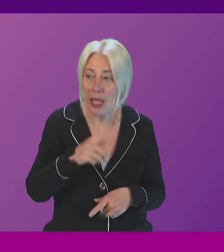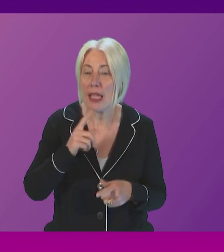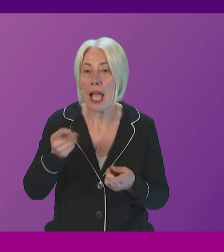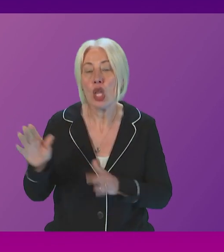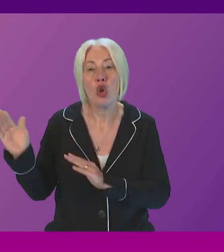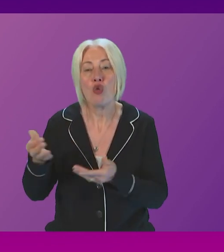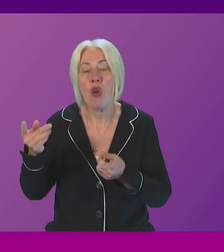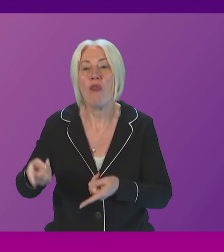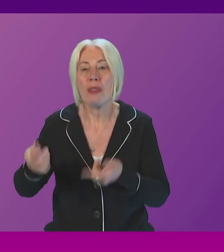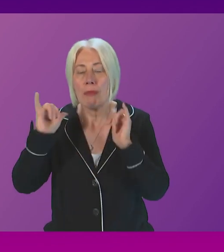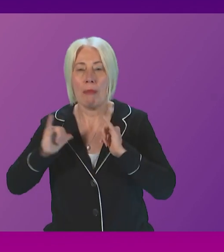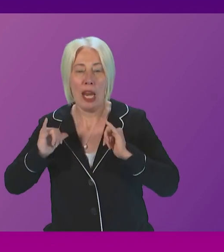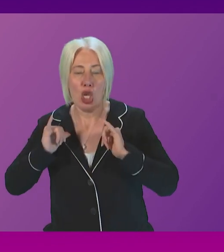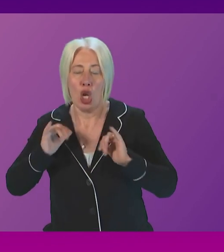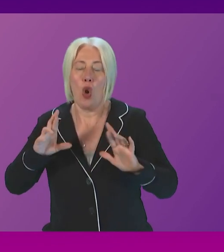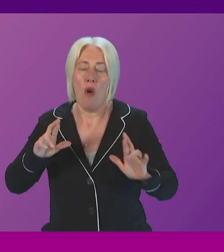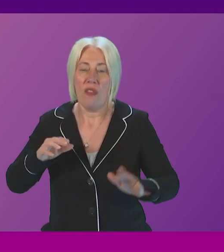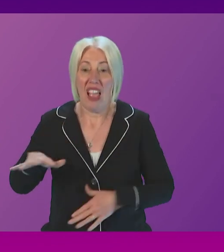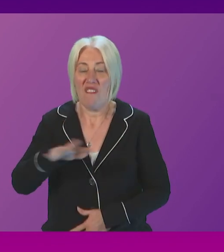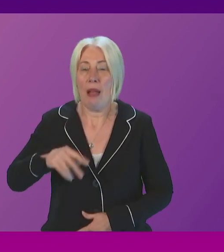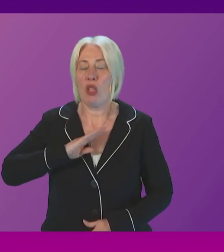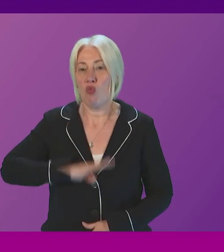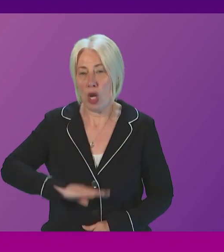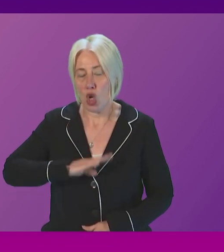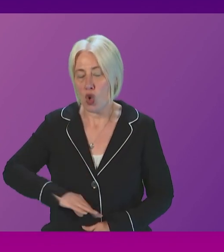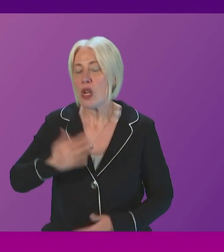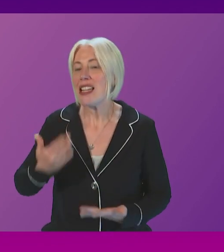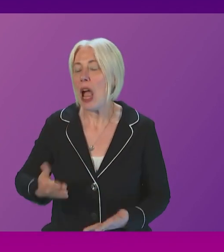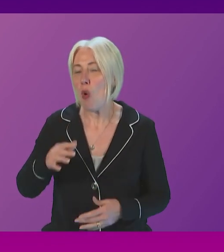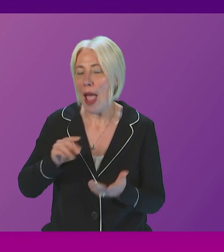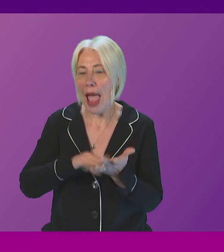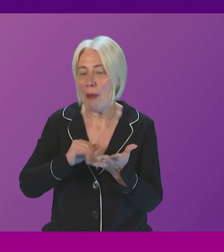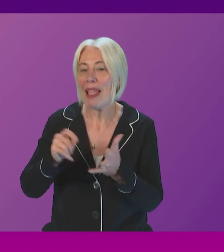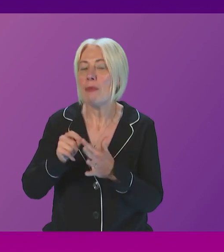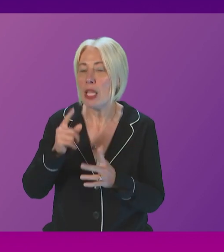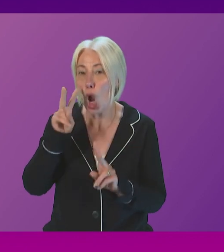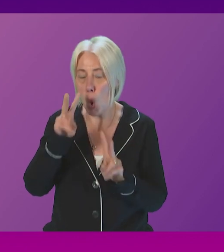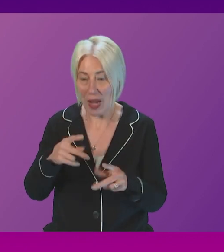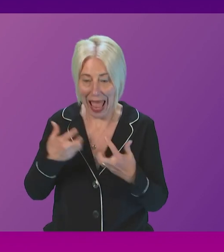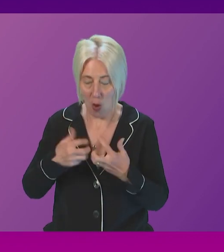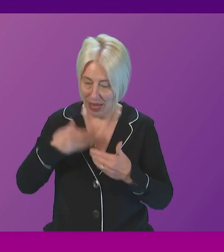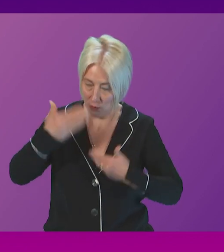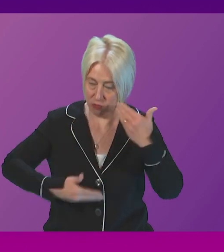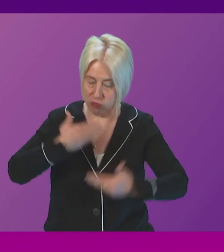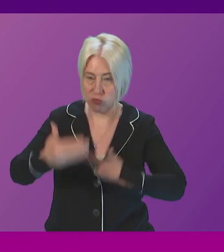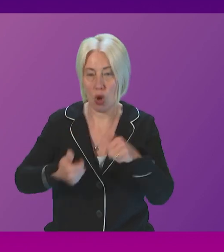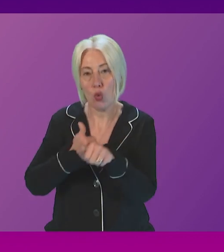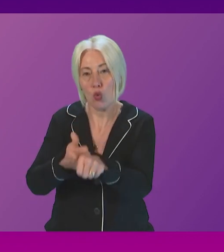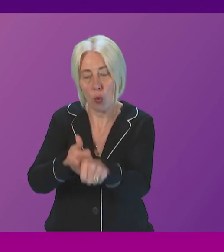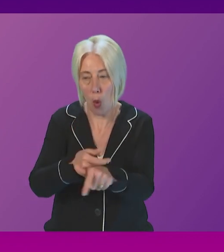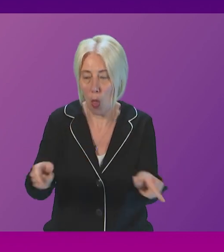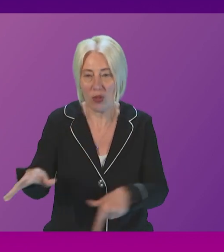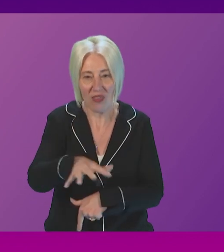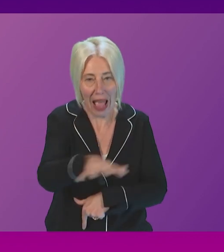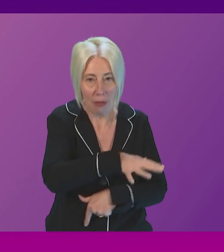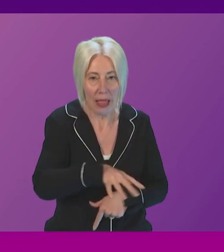just might help to reassure families. MSPs are identifying steps we can take to support the affected families and draw